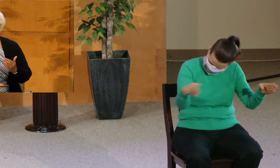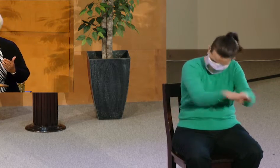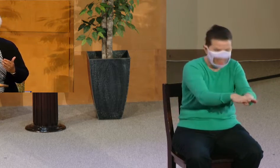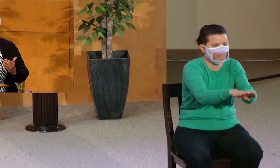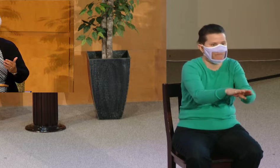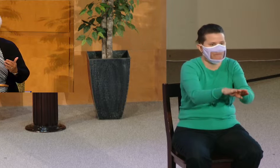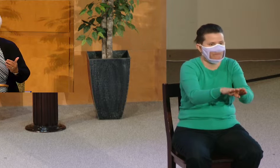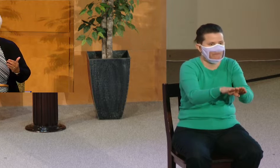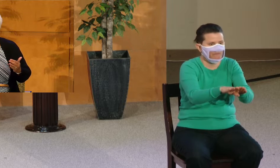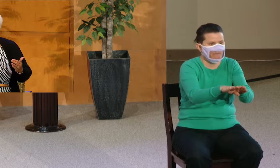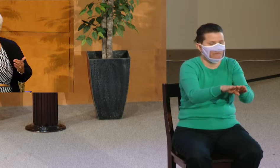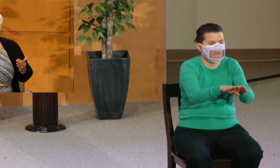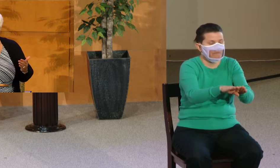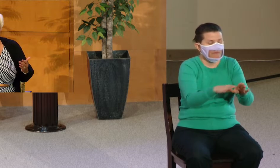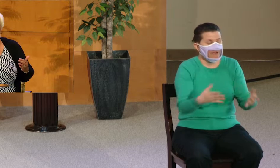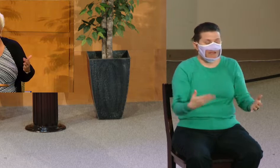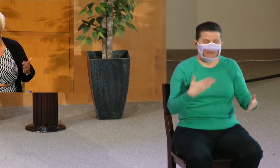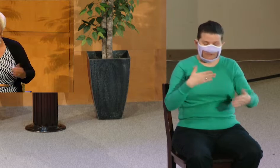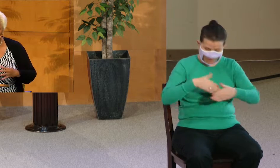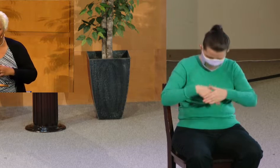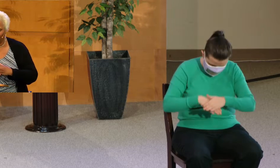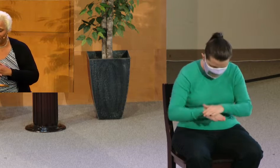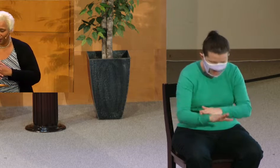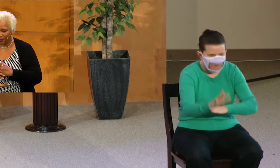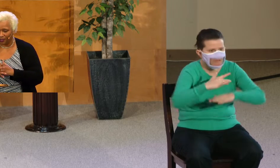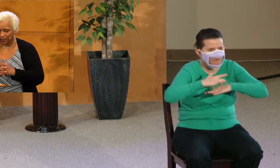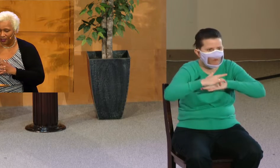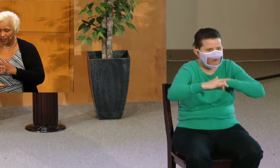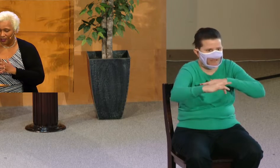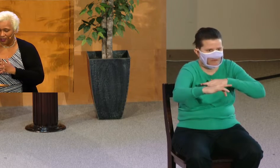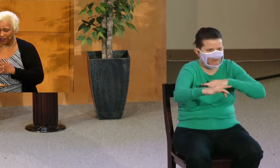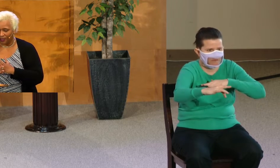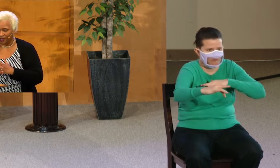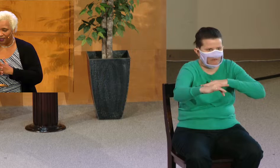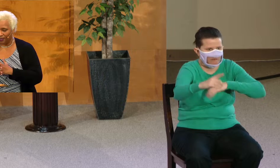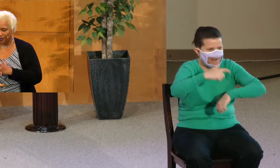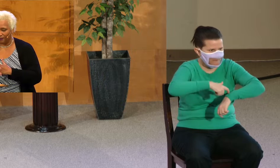void I go, right? Confused, unsure.